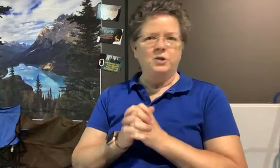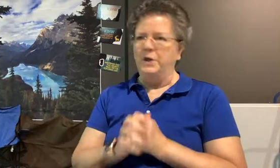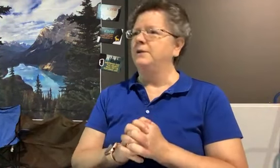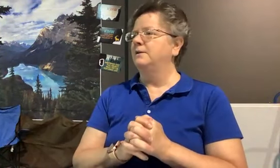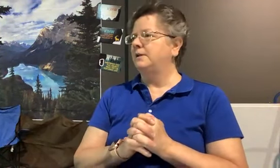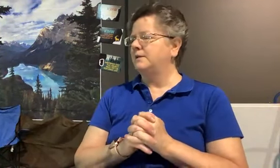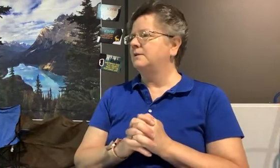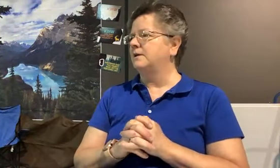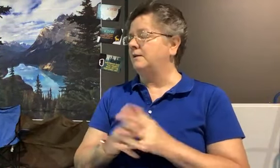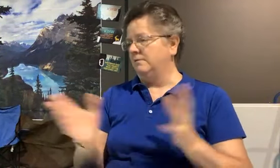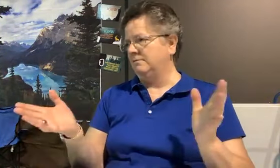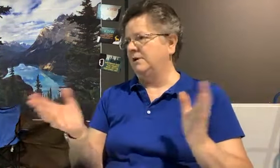good.